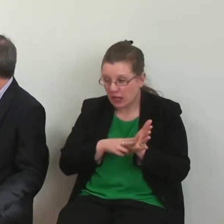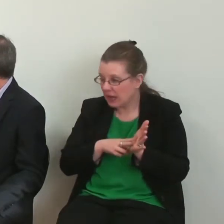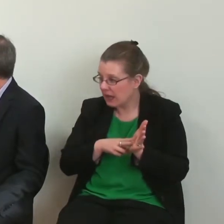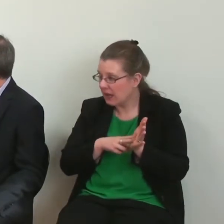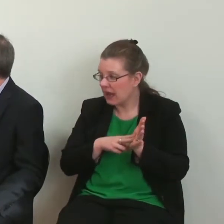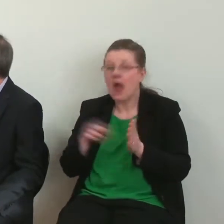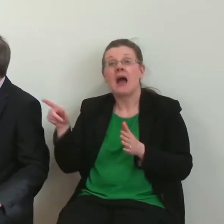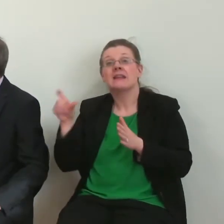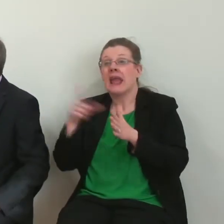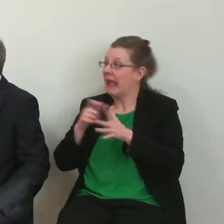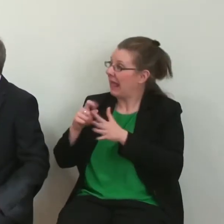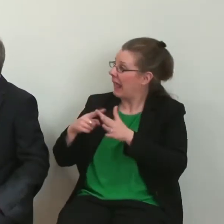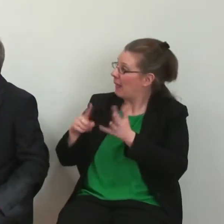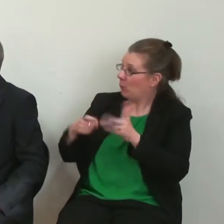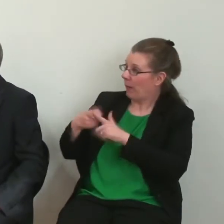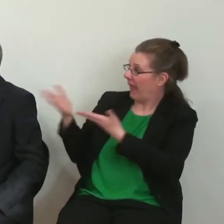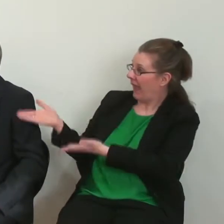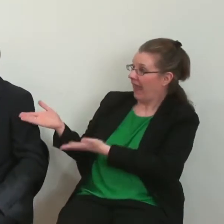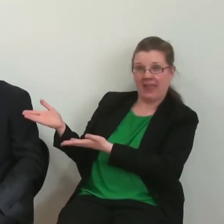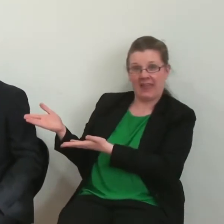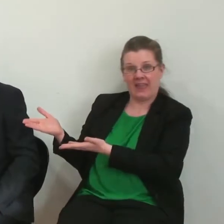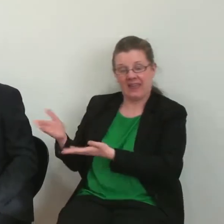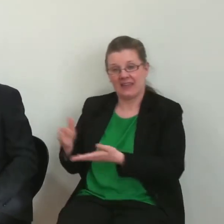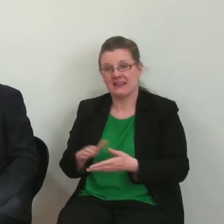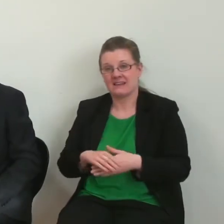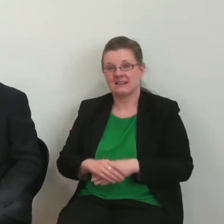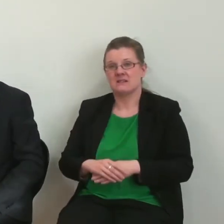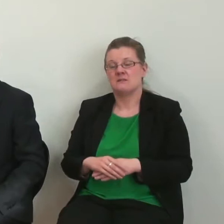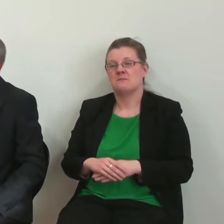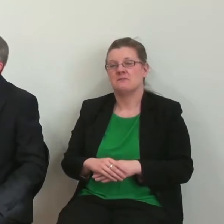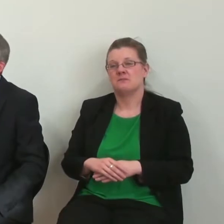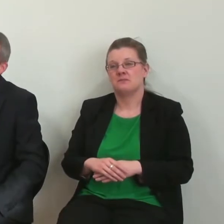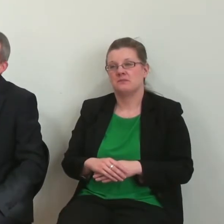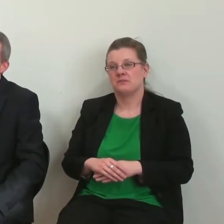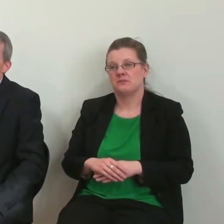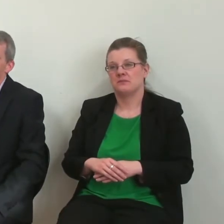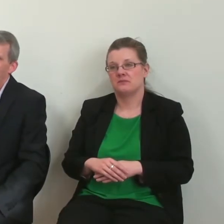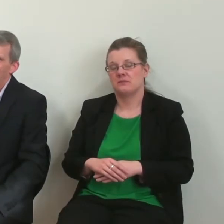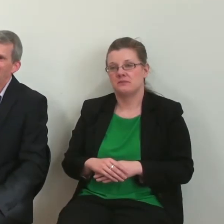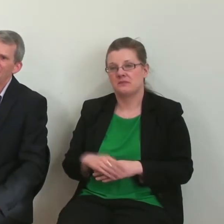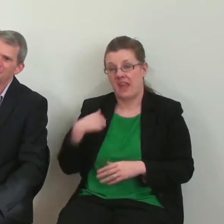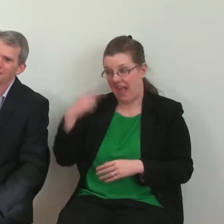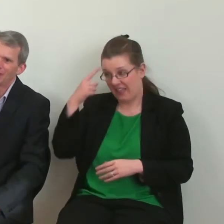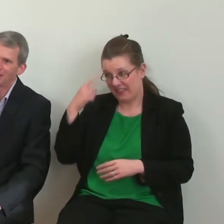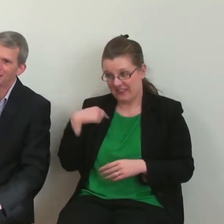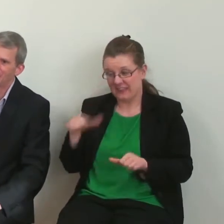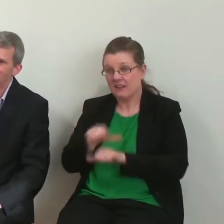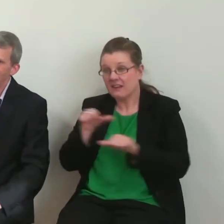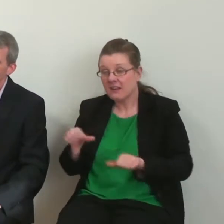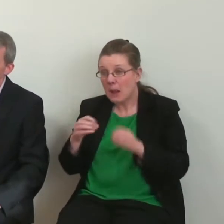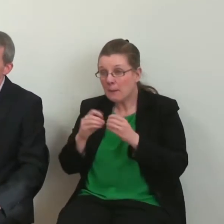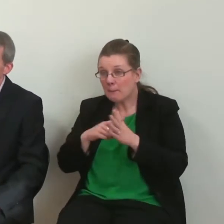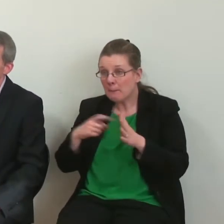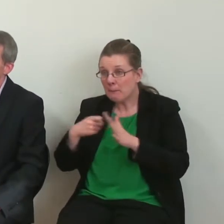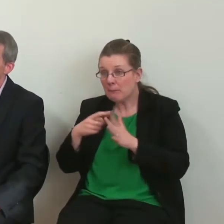Cape UK? Cape UK. Sitting next to you. That's why I forgot it, because I'm sat right next to you. So I think we're there. Becky, are you able